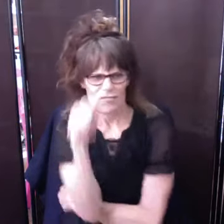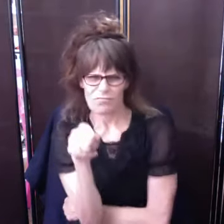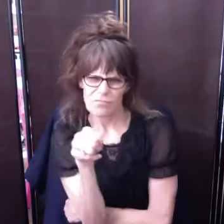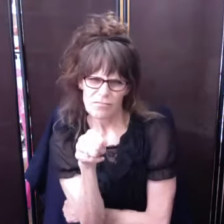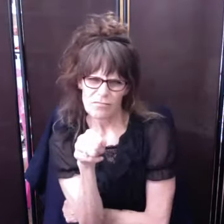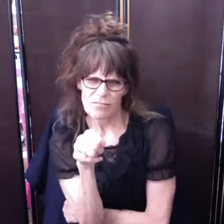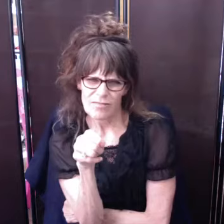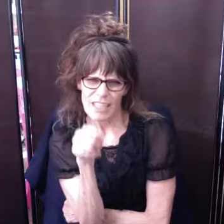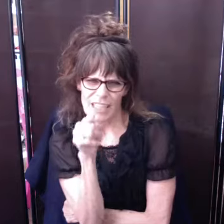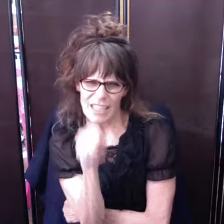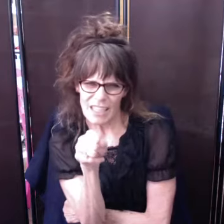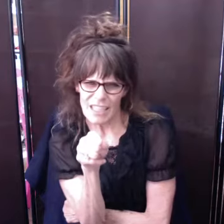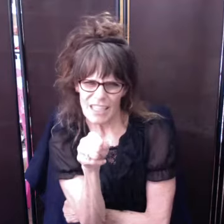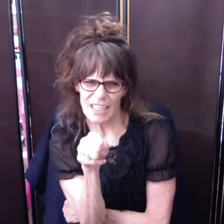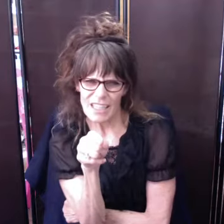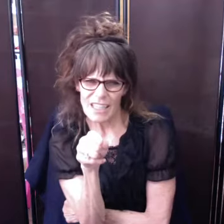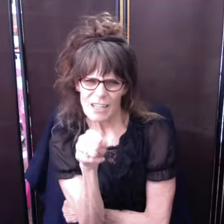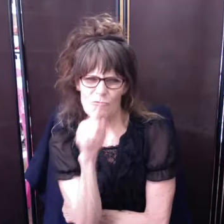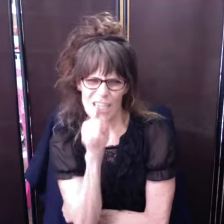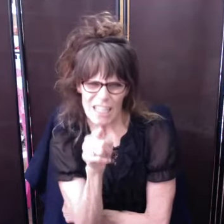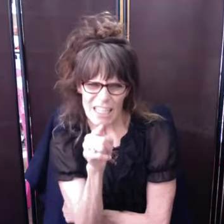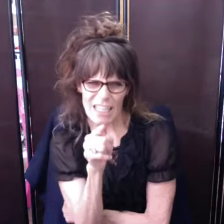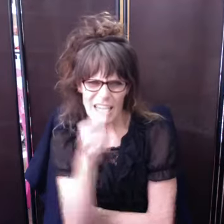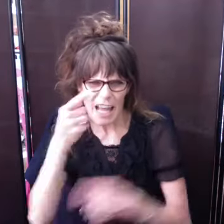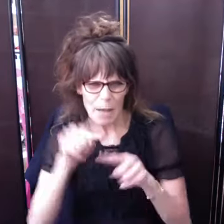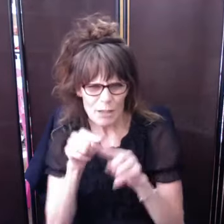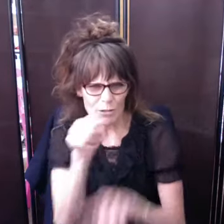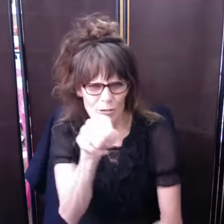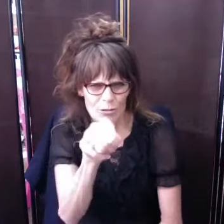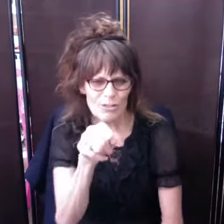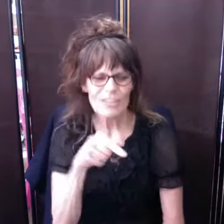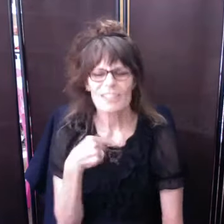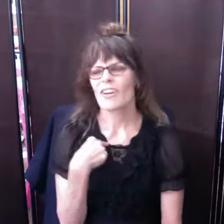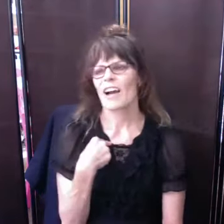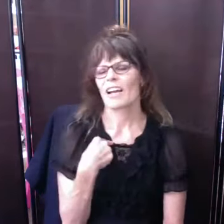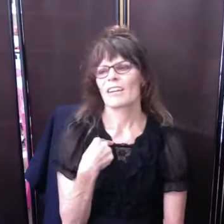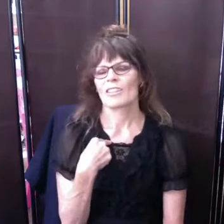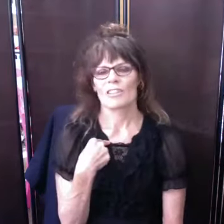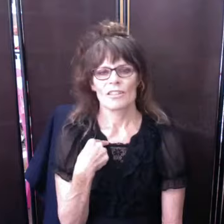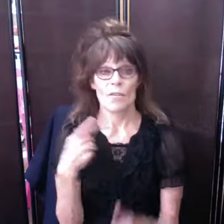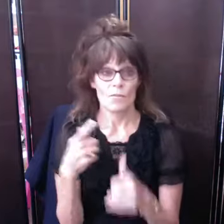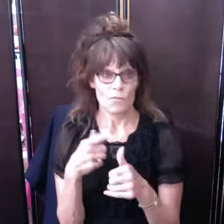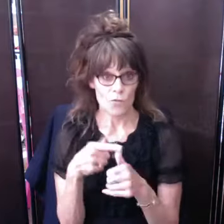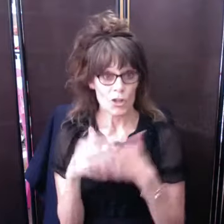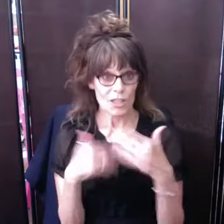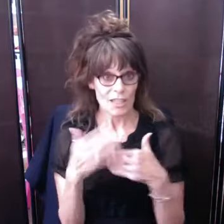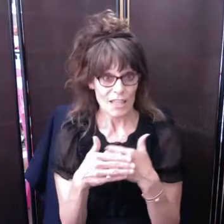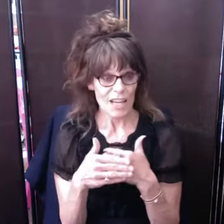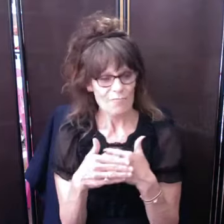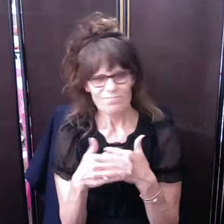or she got here from there on their own. So I was just at a point where the first step had been worked, but the second step was an